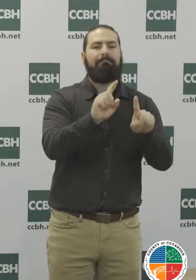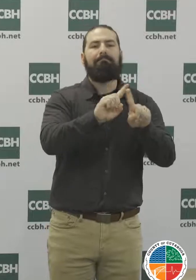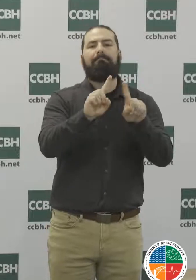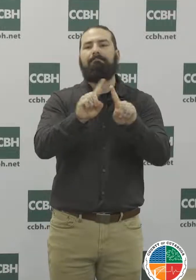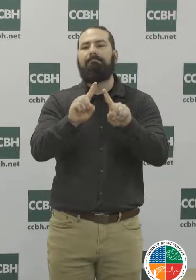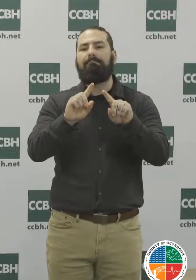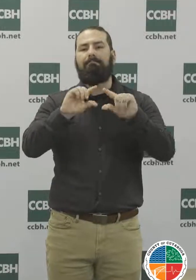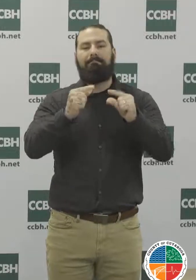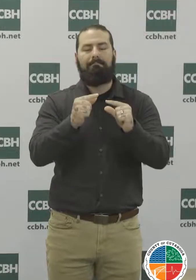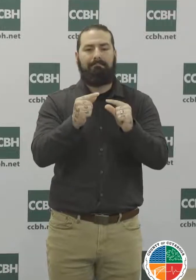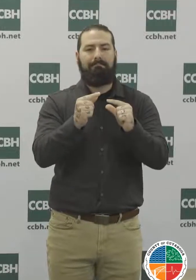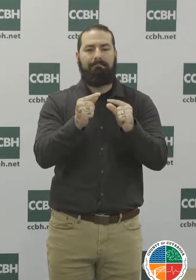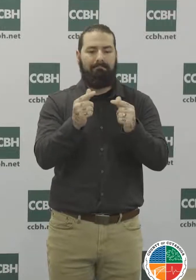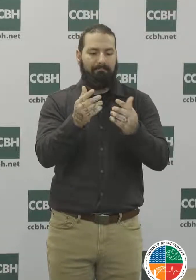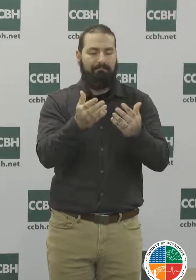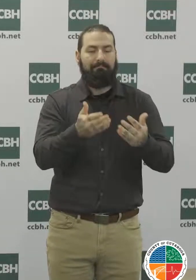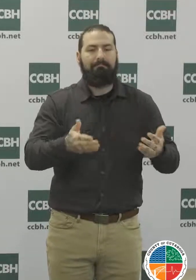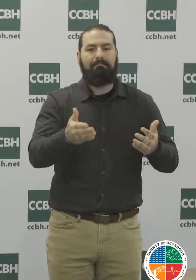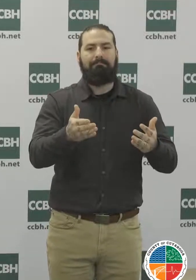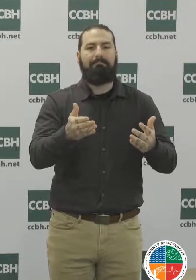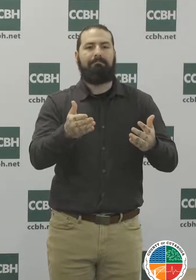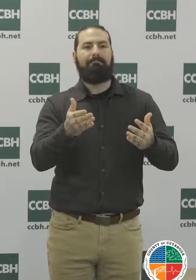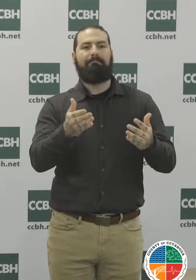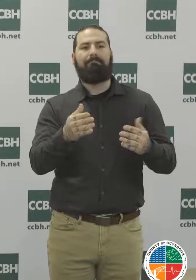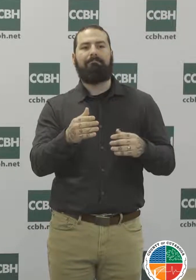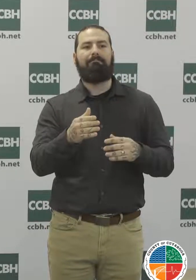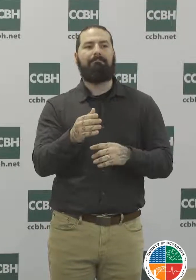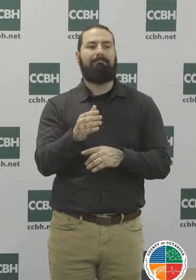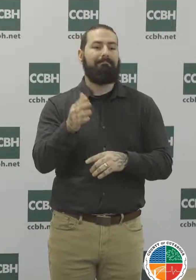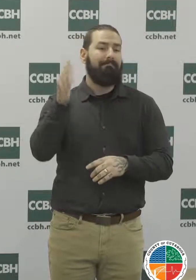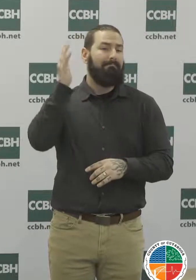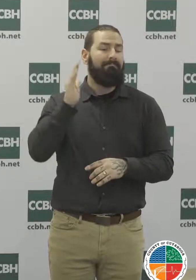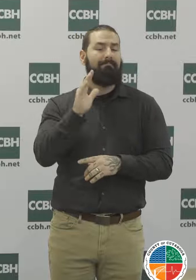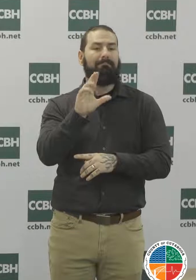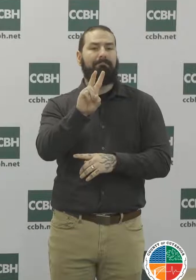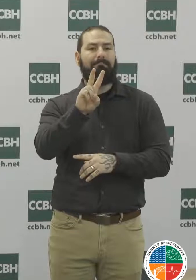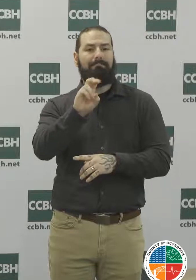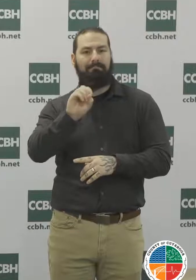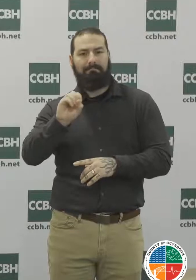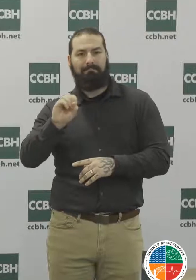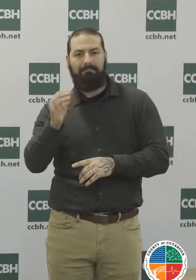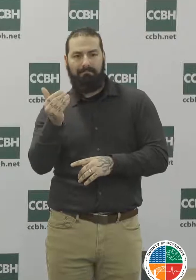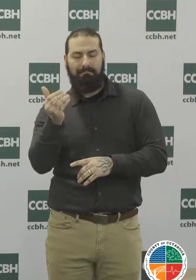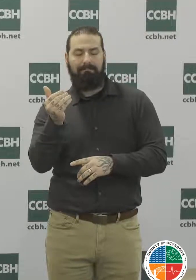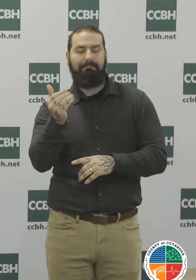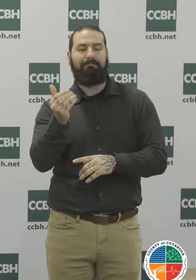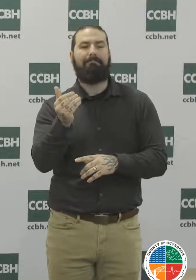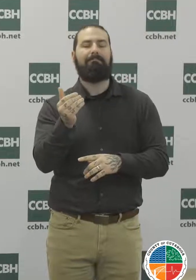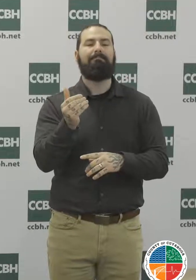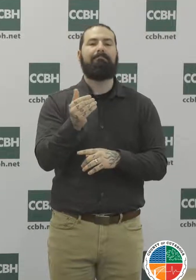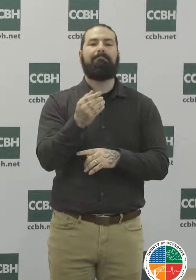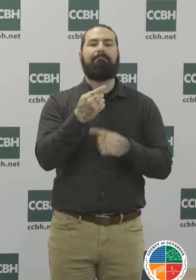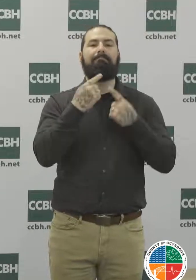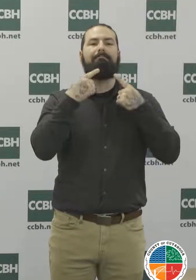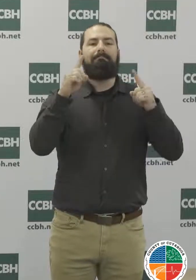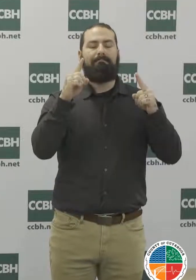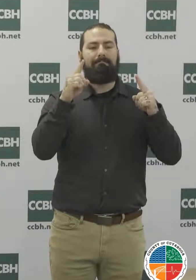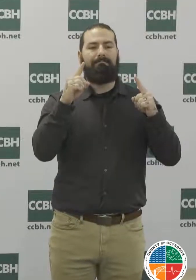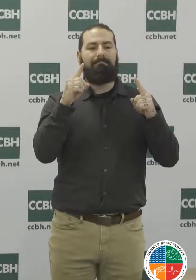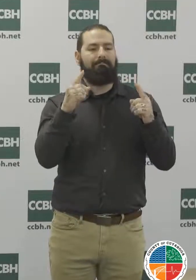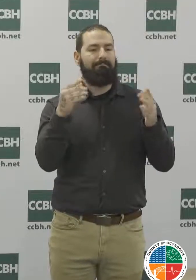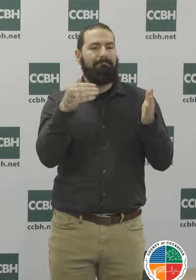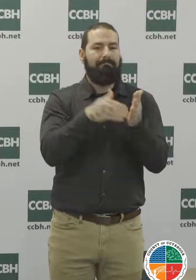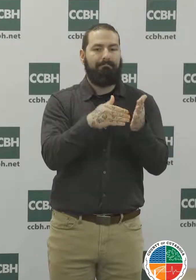in 2015, we first collectively declared eliminating structural racism and fostering racial equity